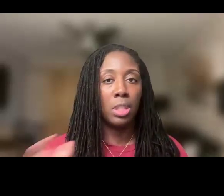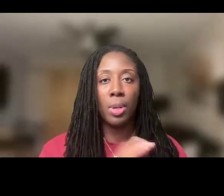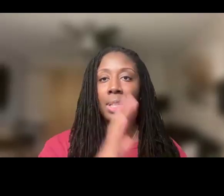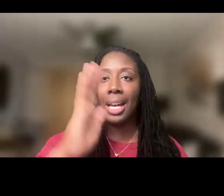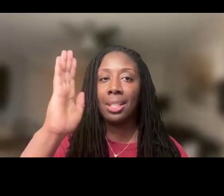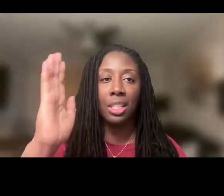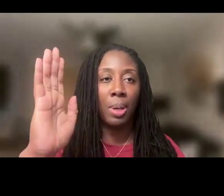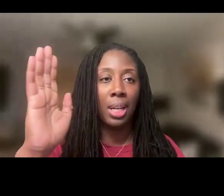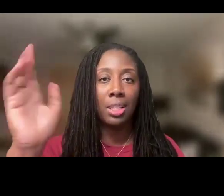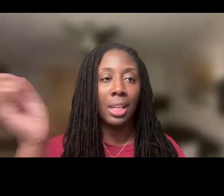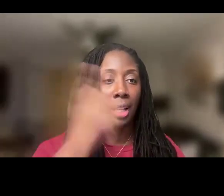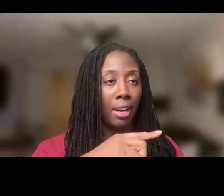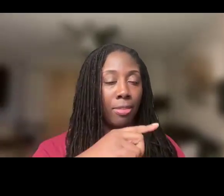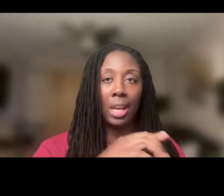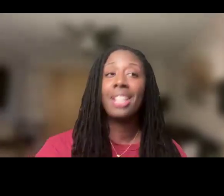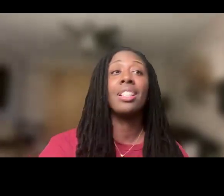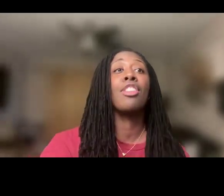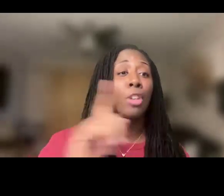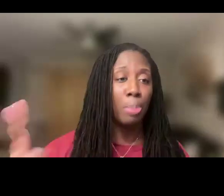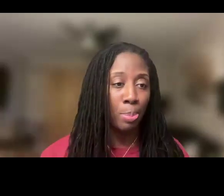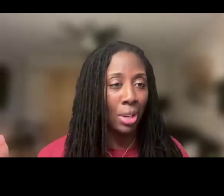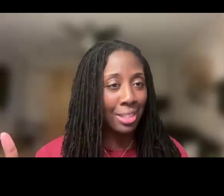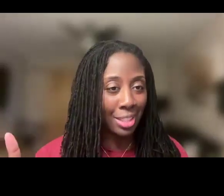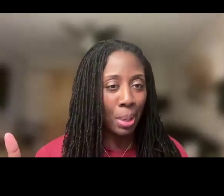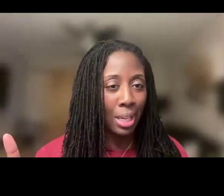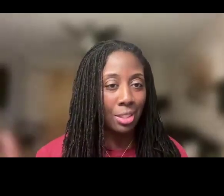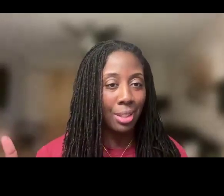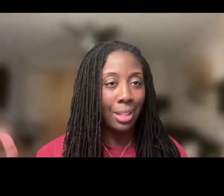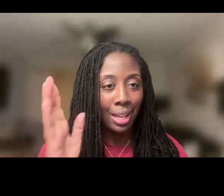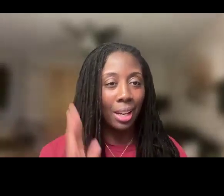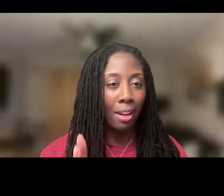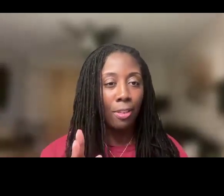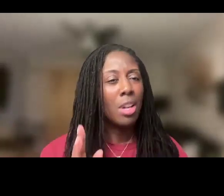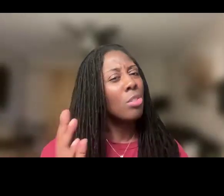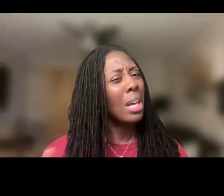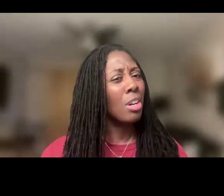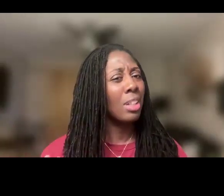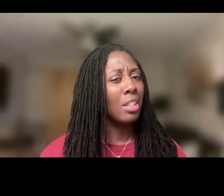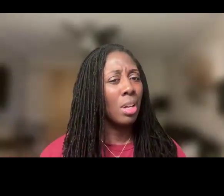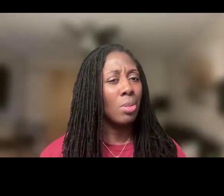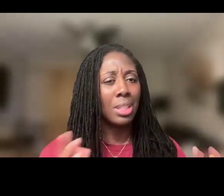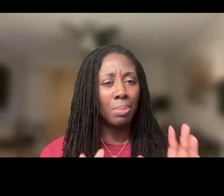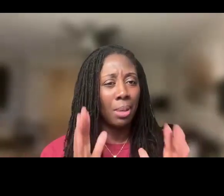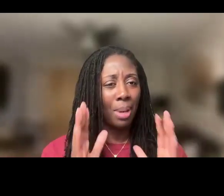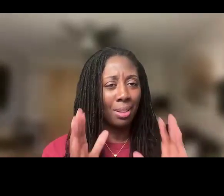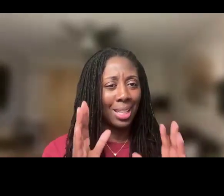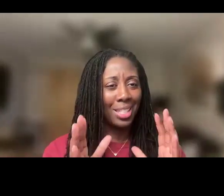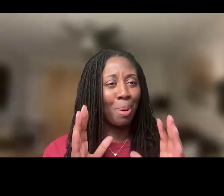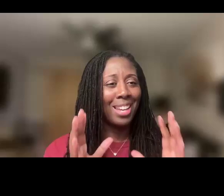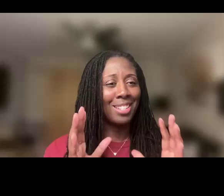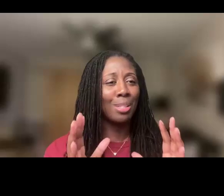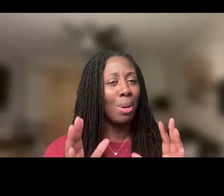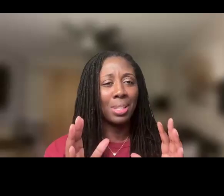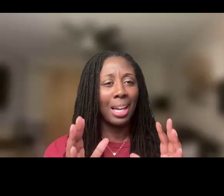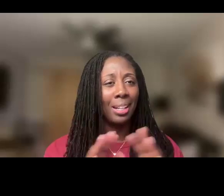you know this person got to this page and left. Actually, 30 people got to this page and left. So that'll start letting you know something about